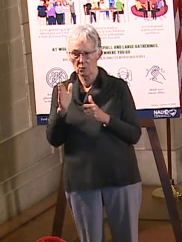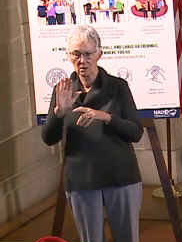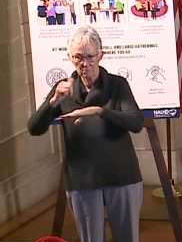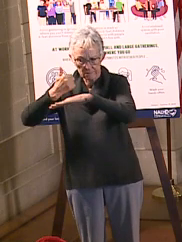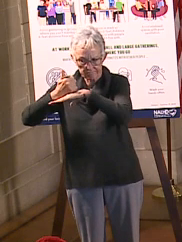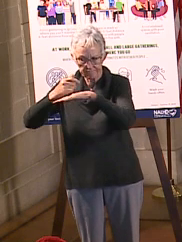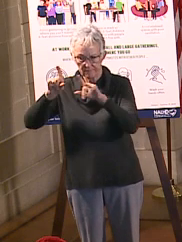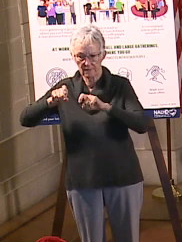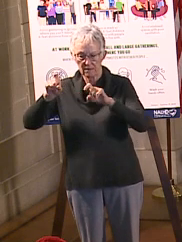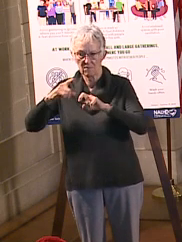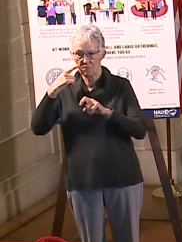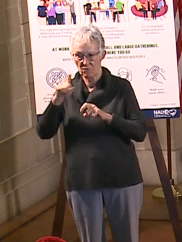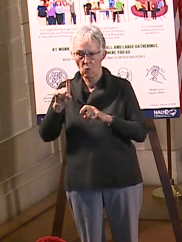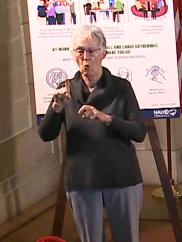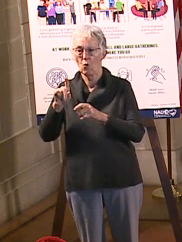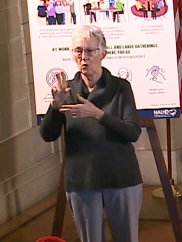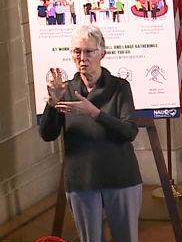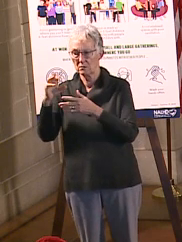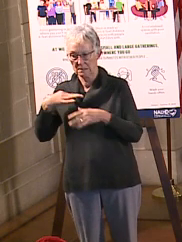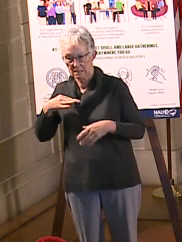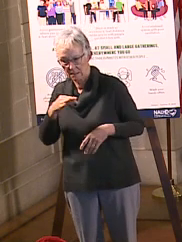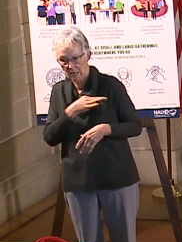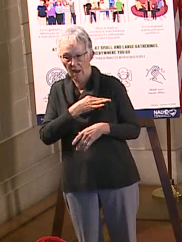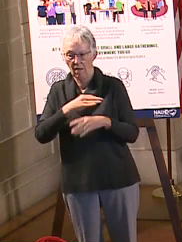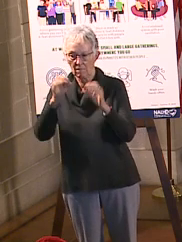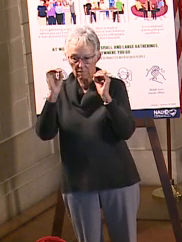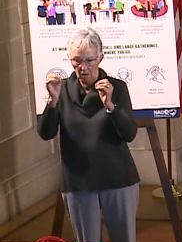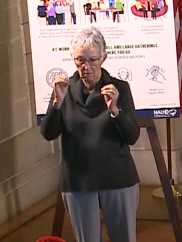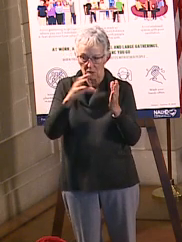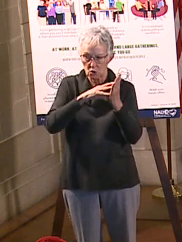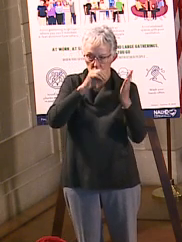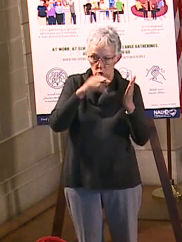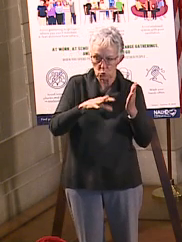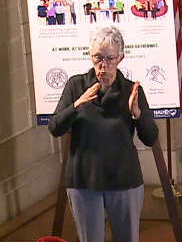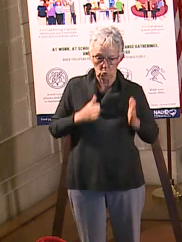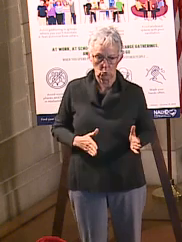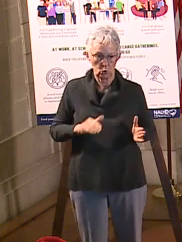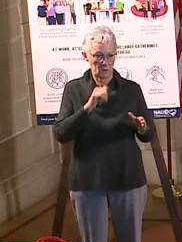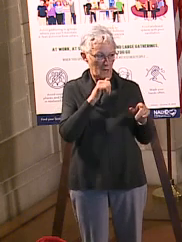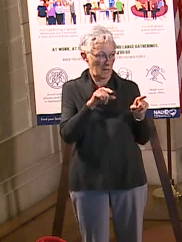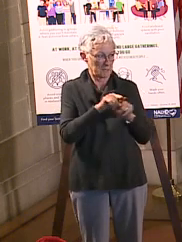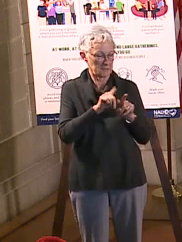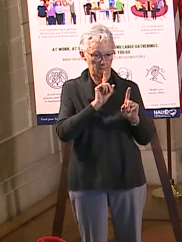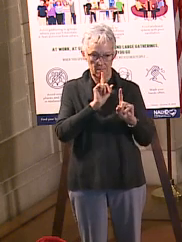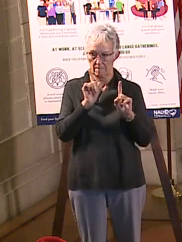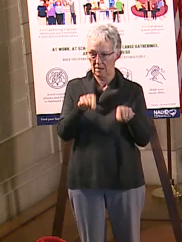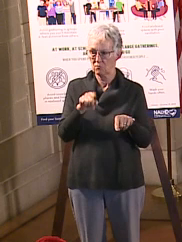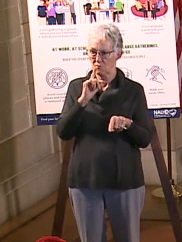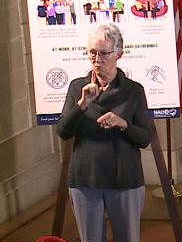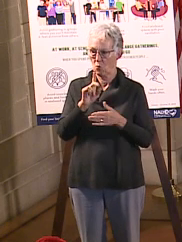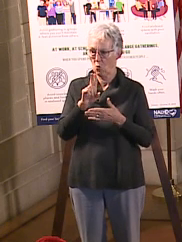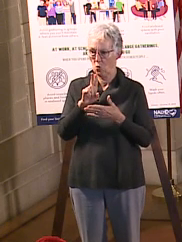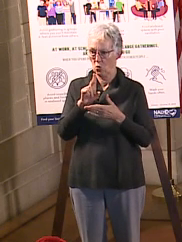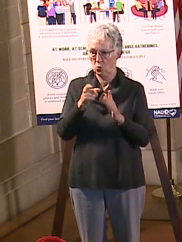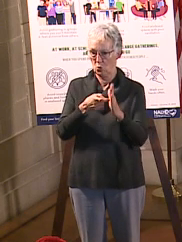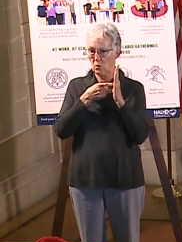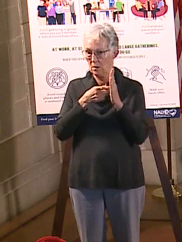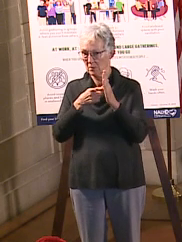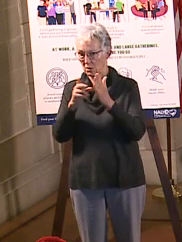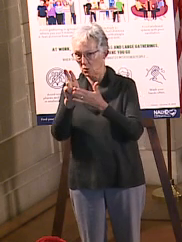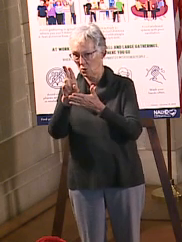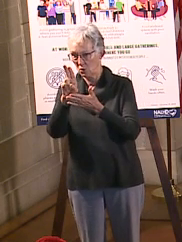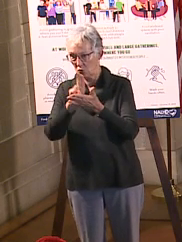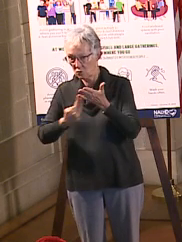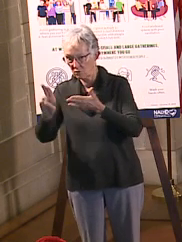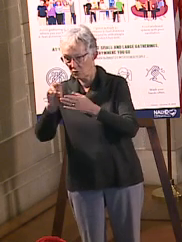students and faculty and staff come back in January. So not exactly the same answer for the requirements at University of Nebraska at Omaha